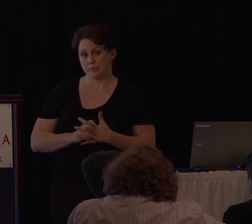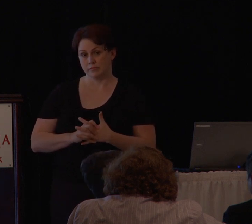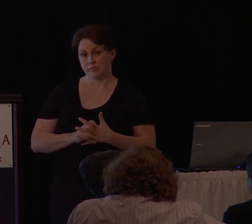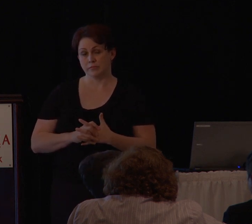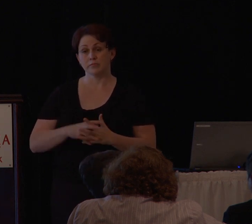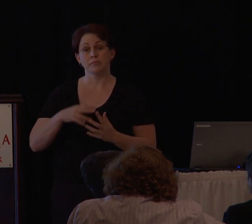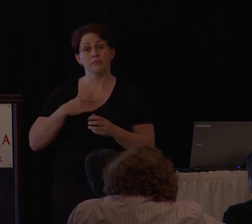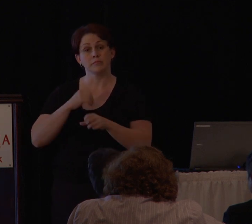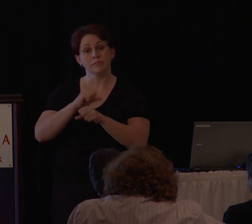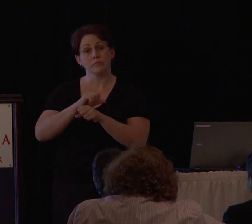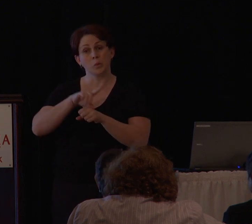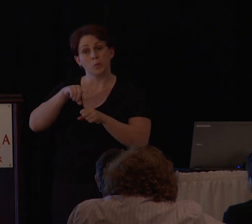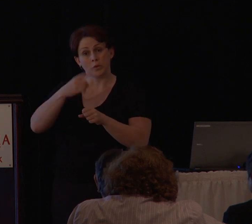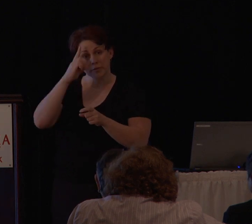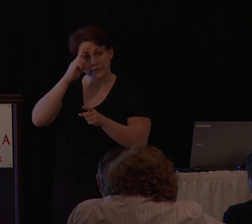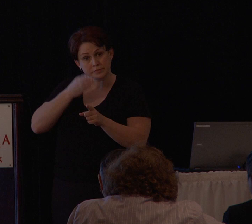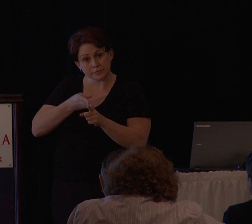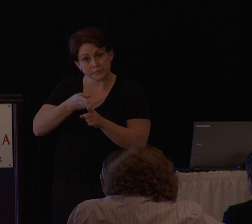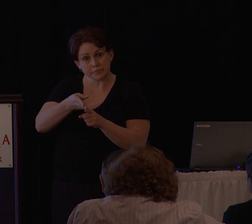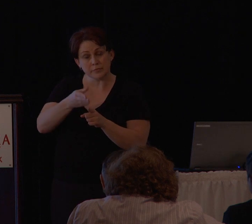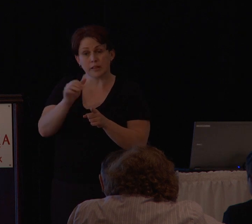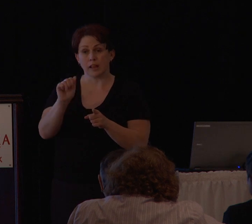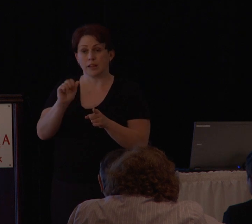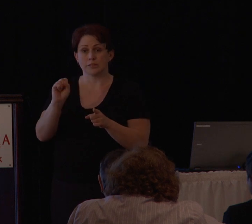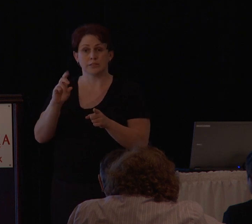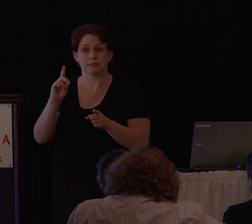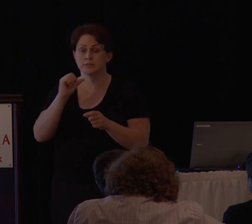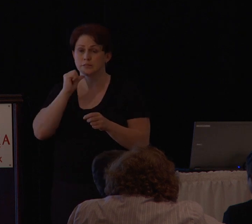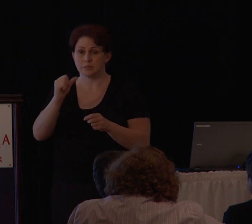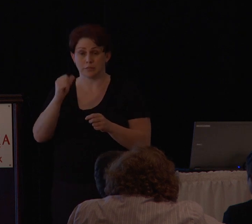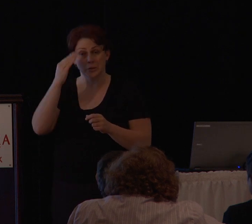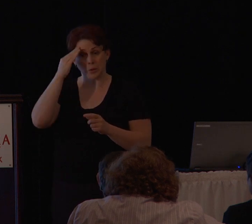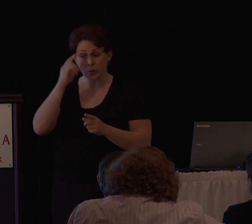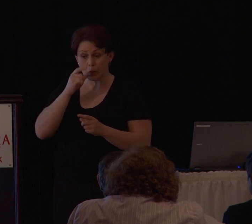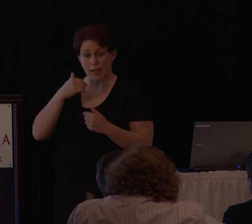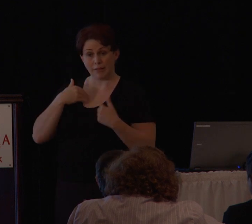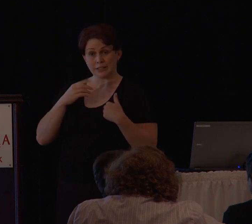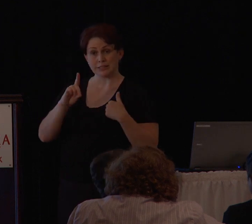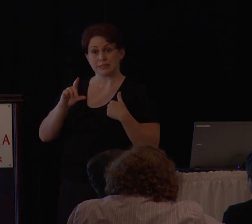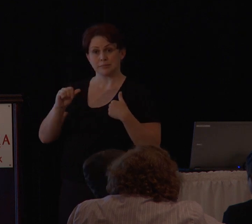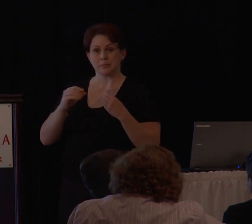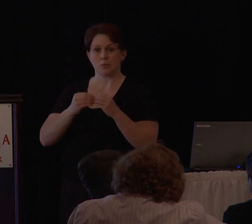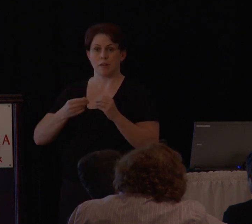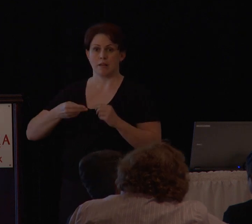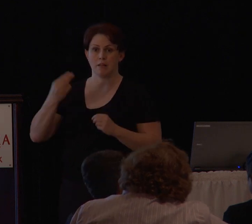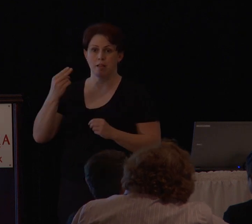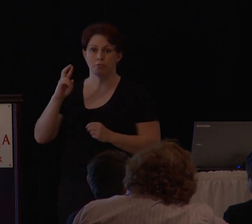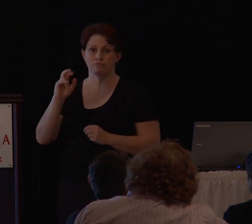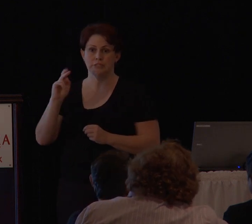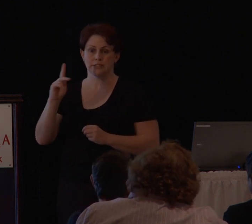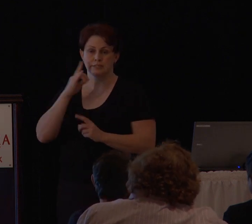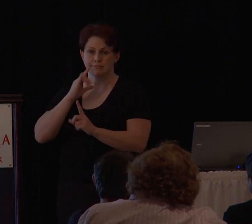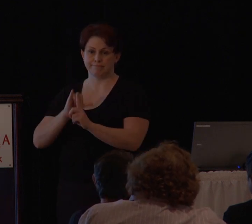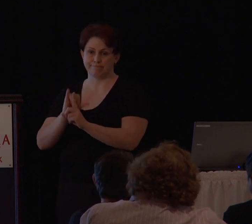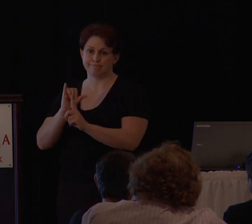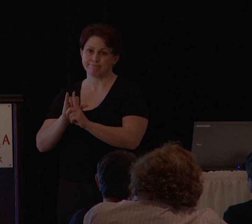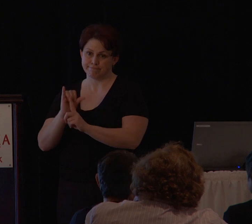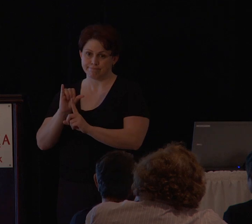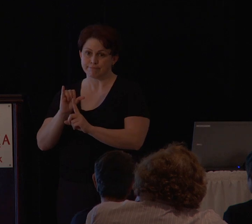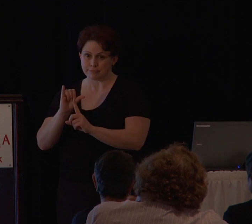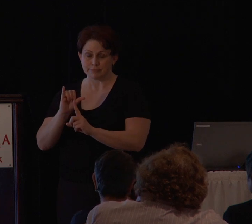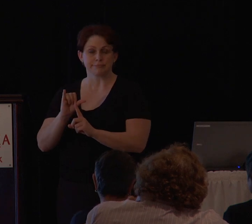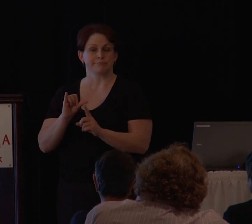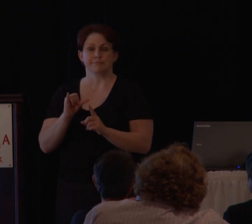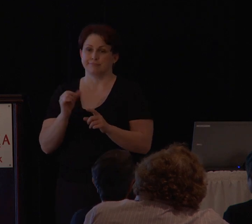that children with disabilities are much higher risk of being bullied and excluded, and this is particularly so for children